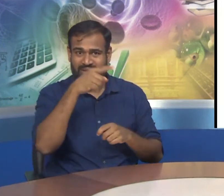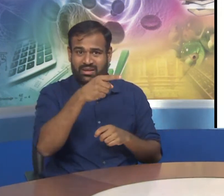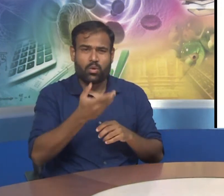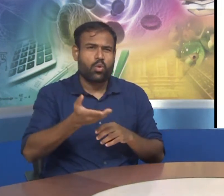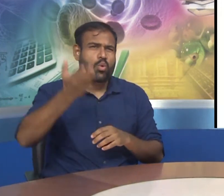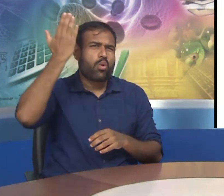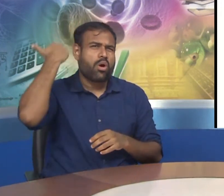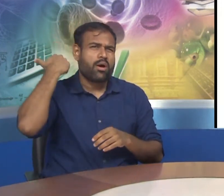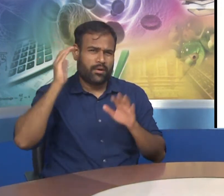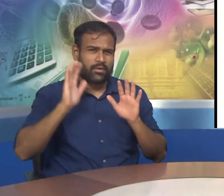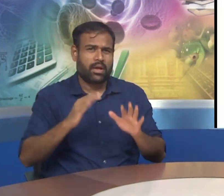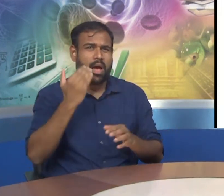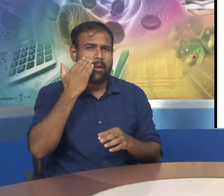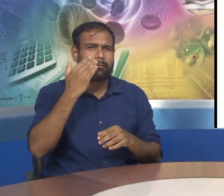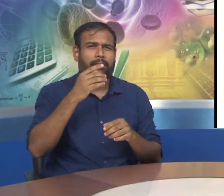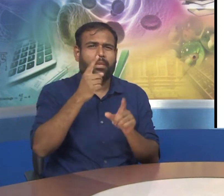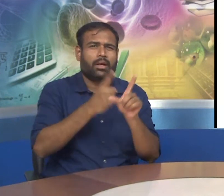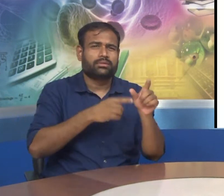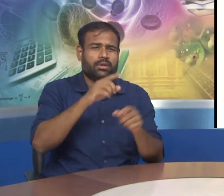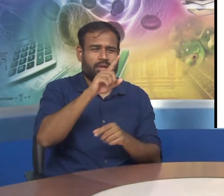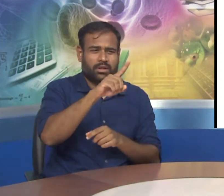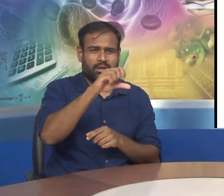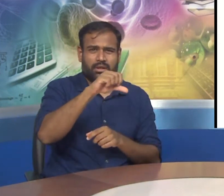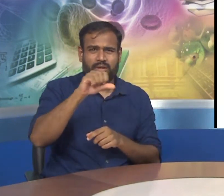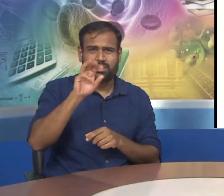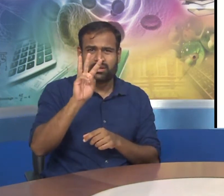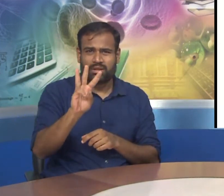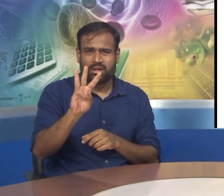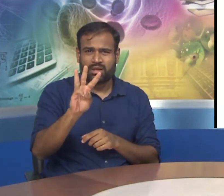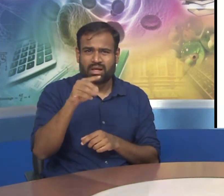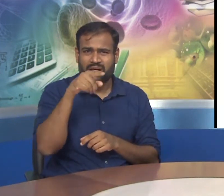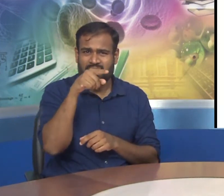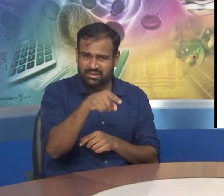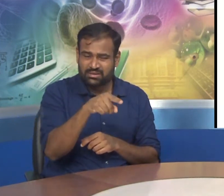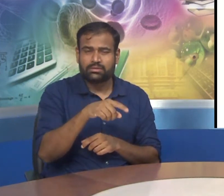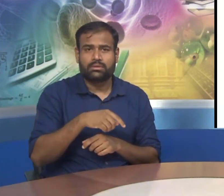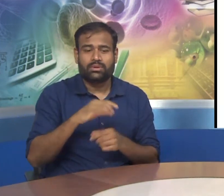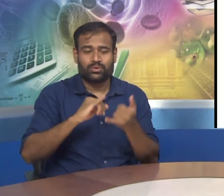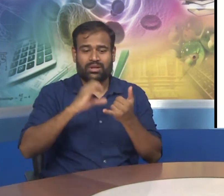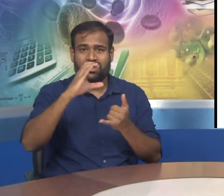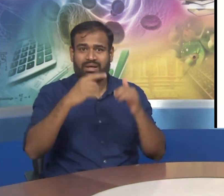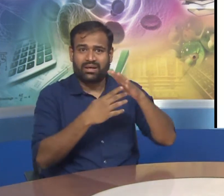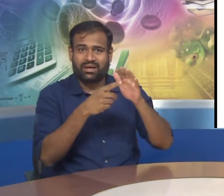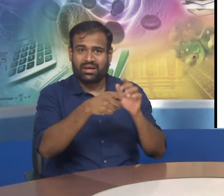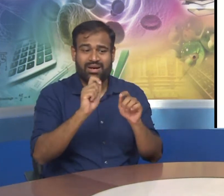This system is based on a ruling of the Constitutional Bench of a Supreme Court,